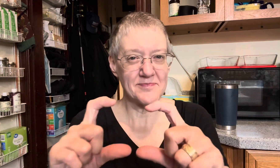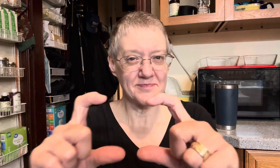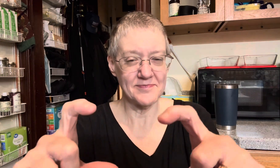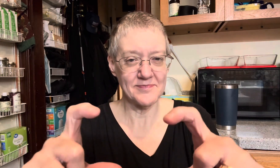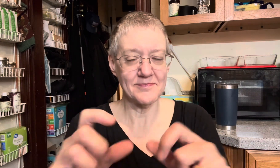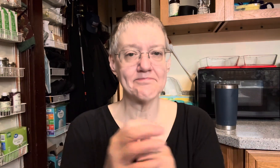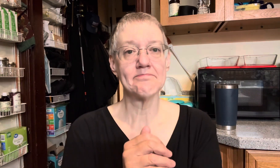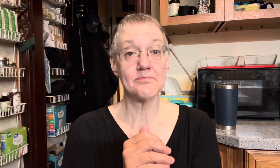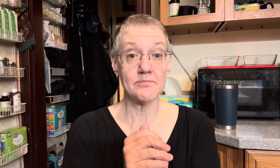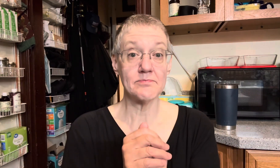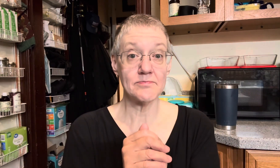sizes.